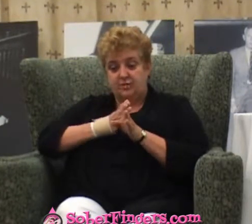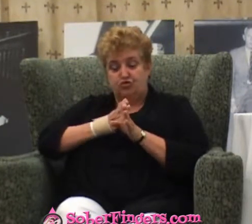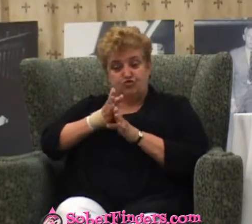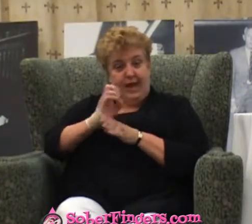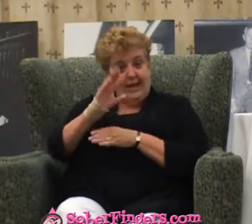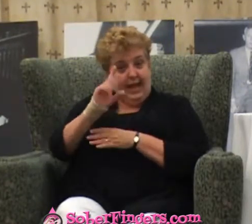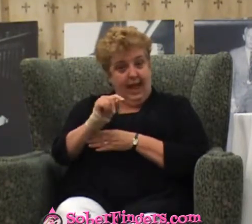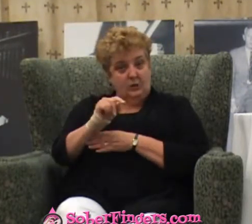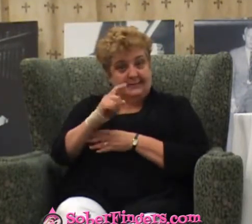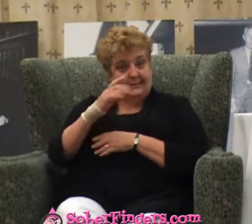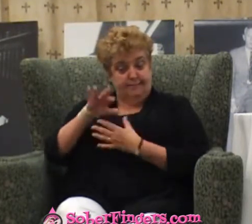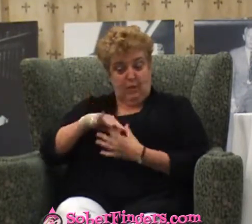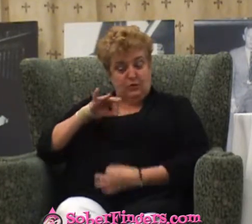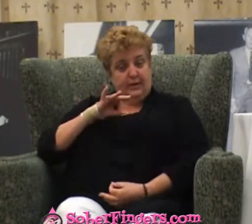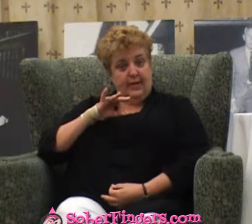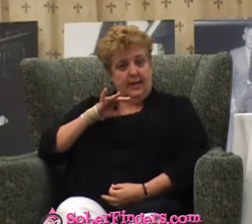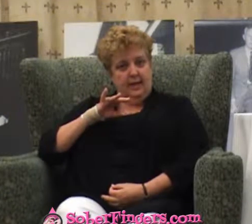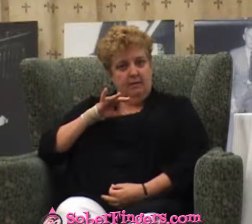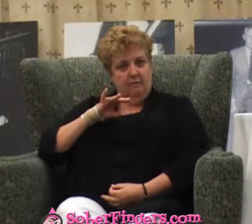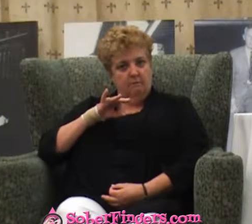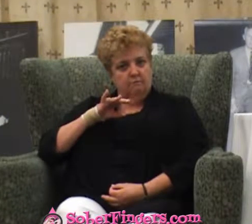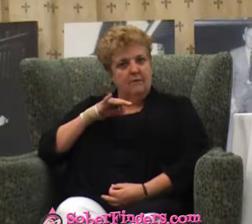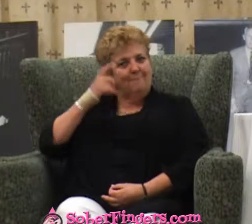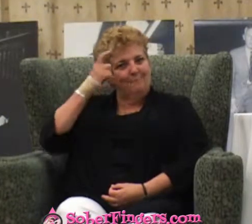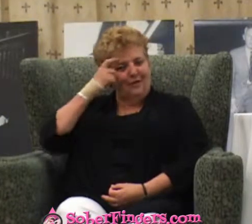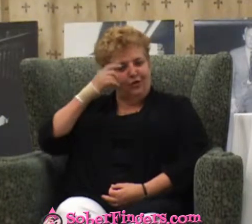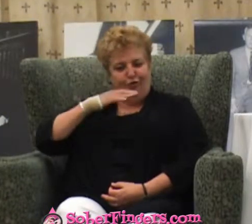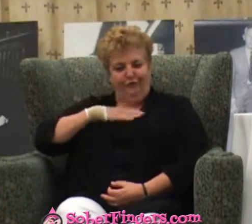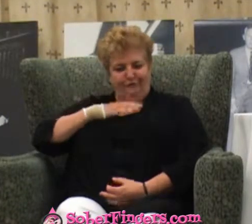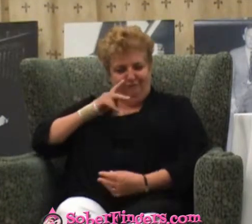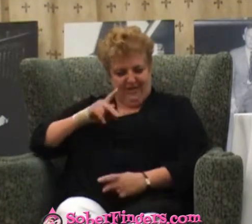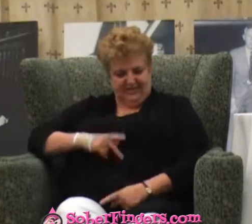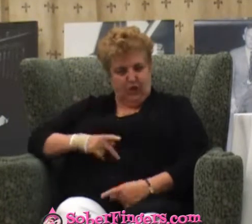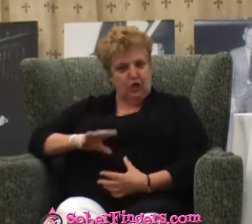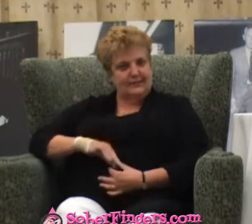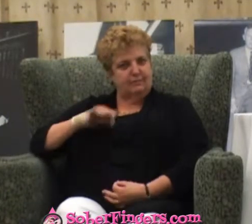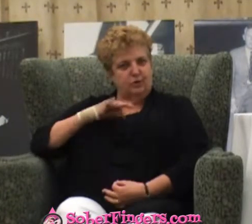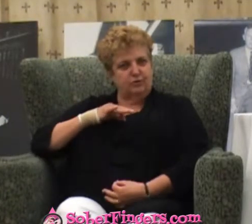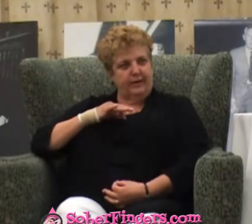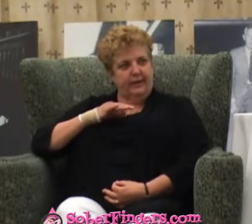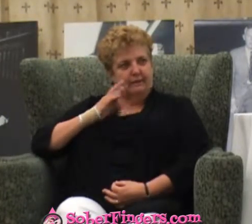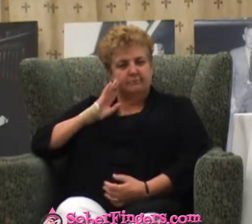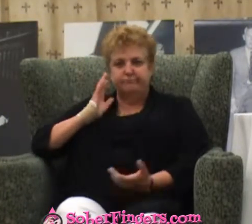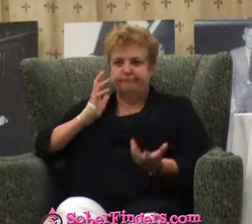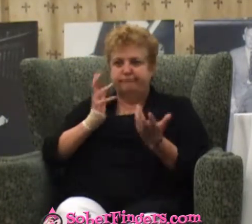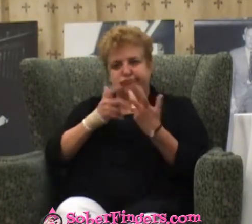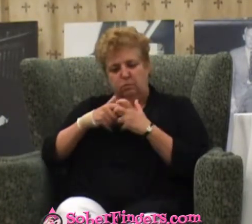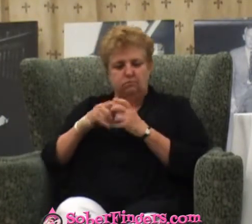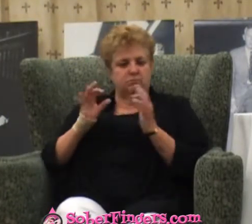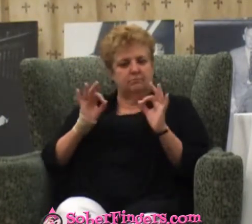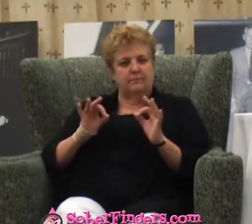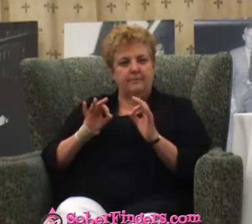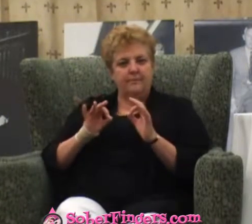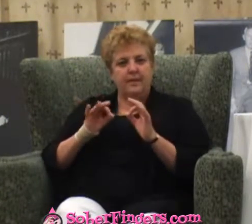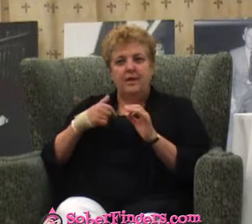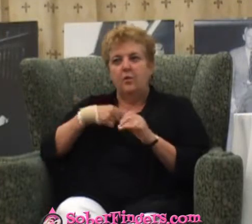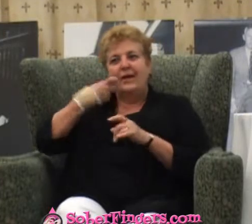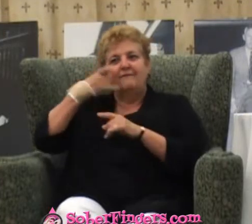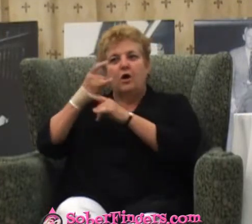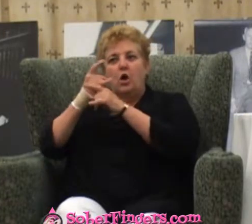physically. So I love it. You come into AA and you got all these other things going on. You've got alcoholics, then you got alcoholic addicts,